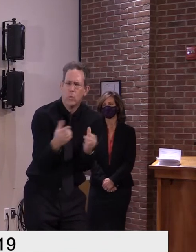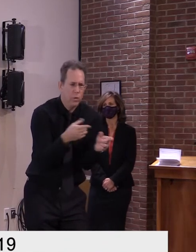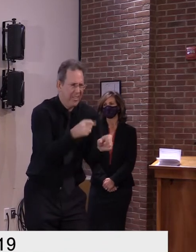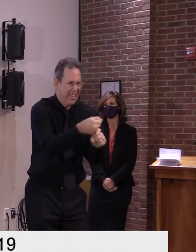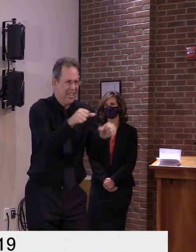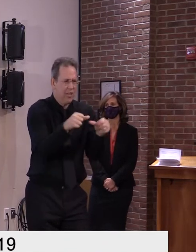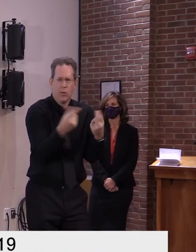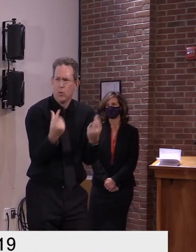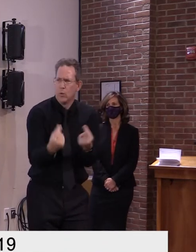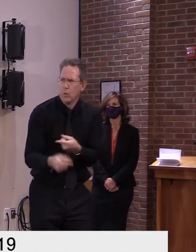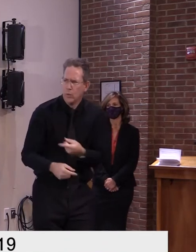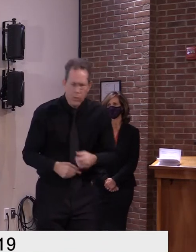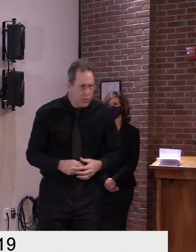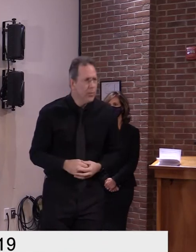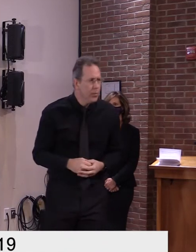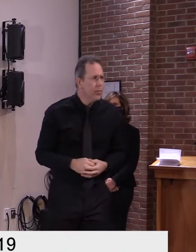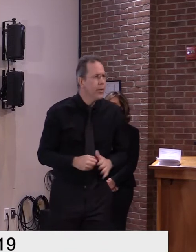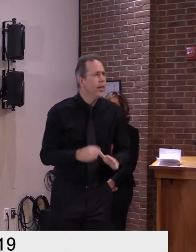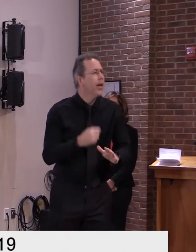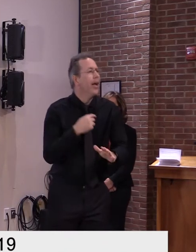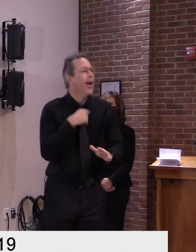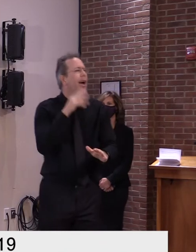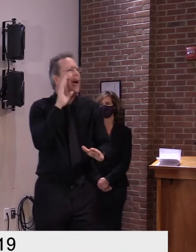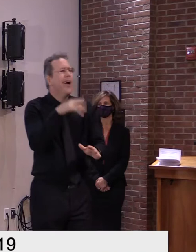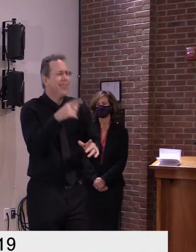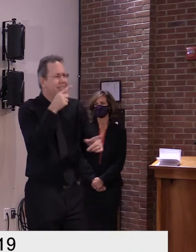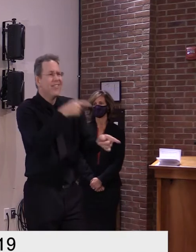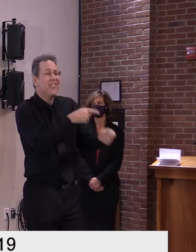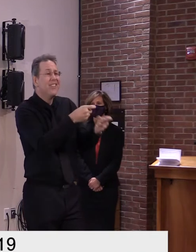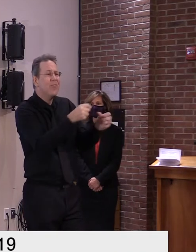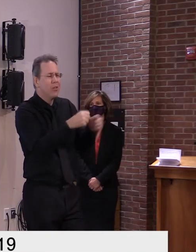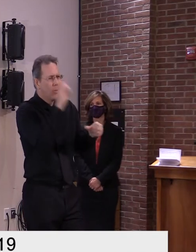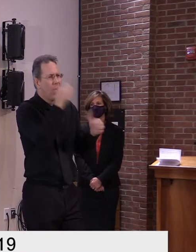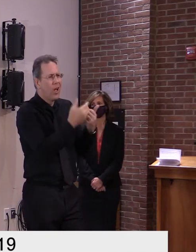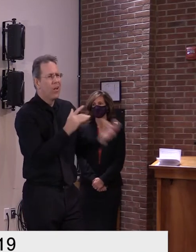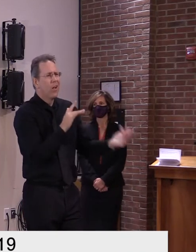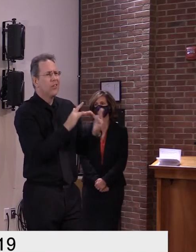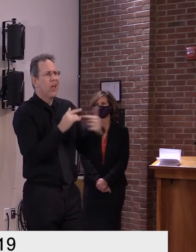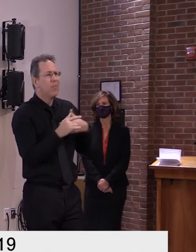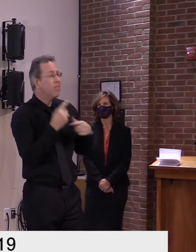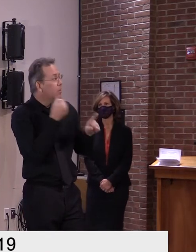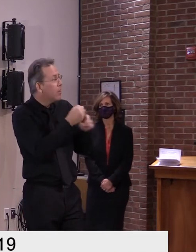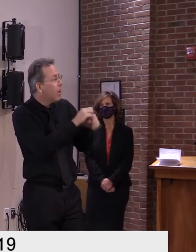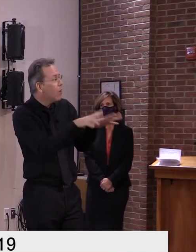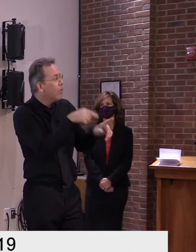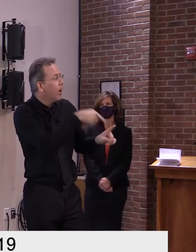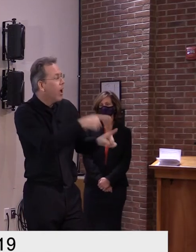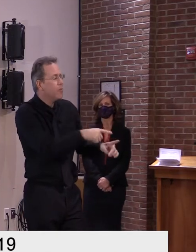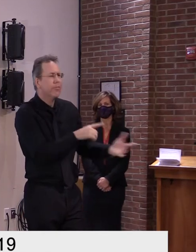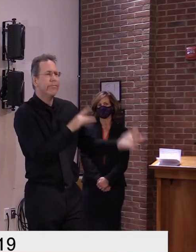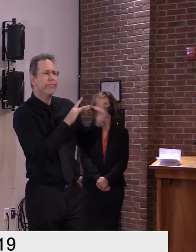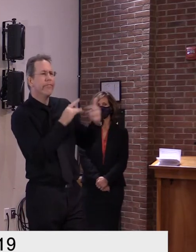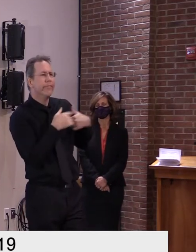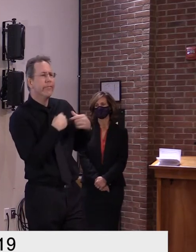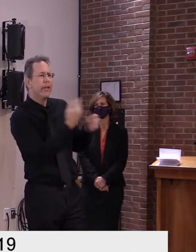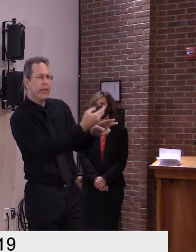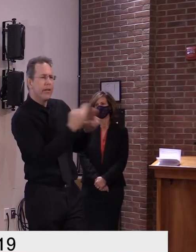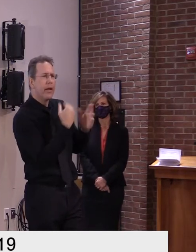team in place to contact trace and make sure that we mitigate this the best we can. So